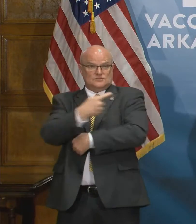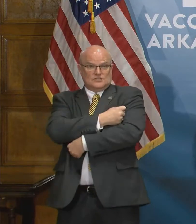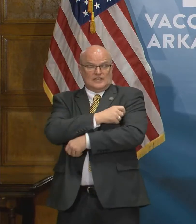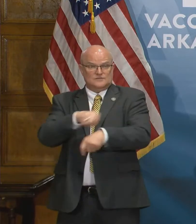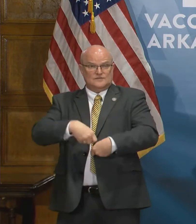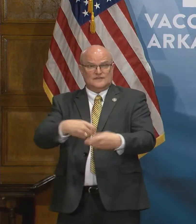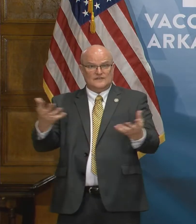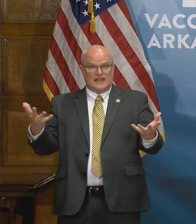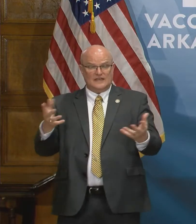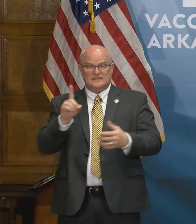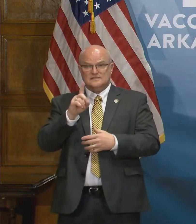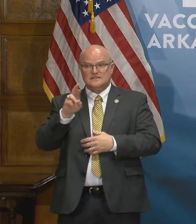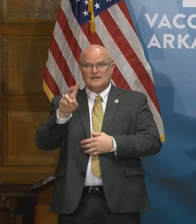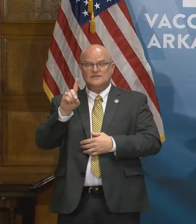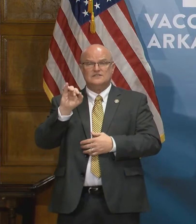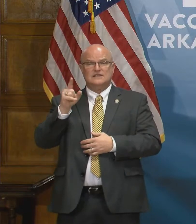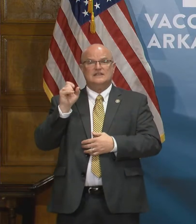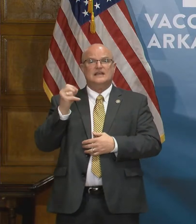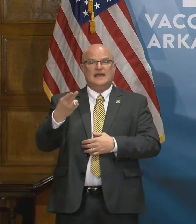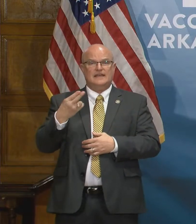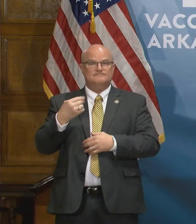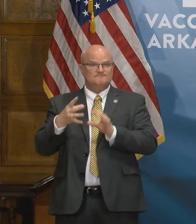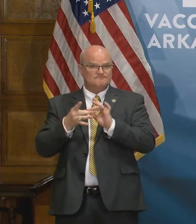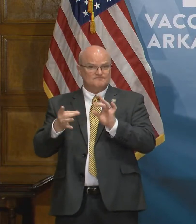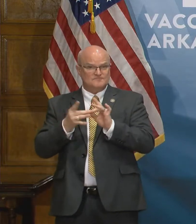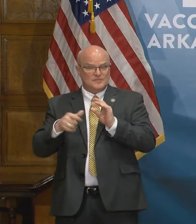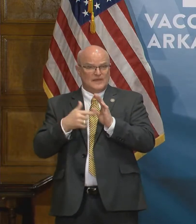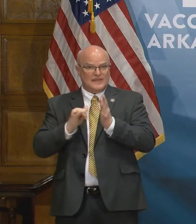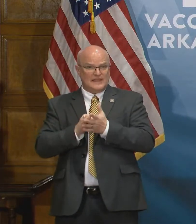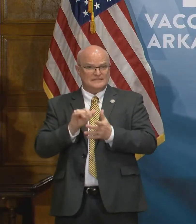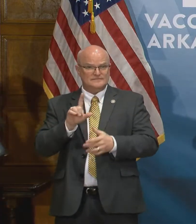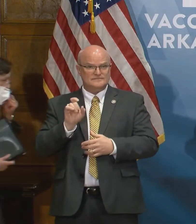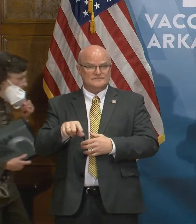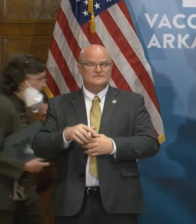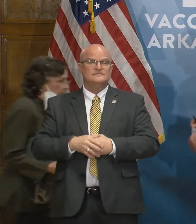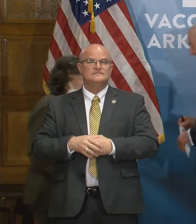that we have given, Dr. Dillahay, can you comment on that?